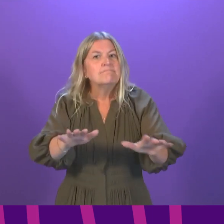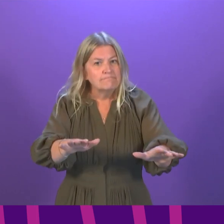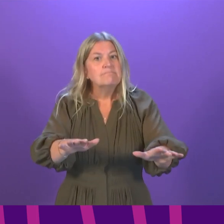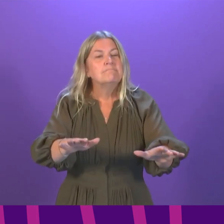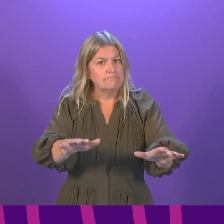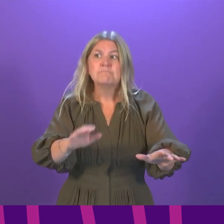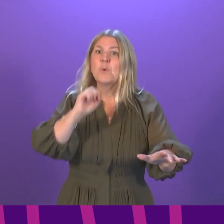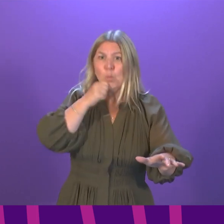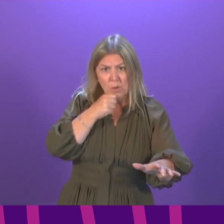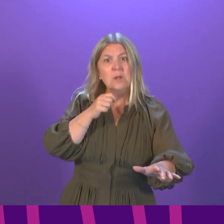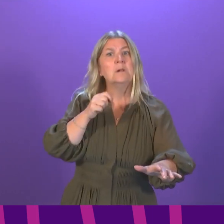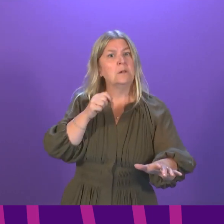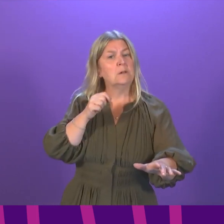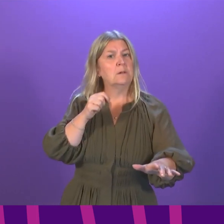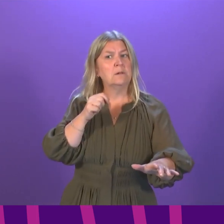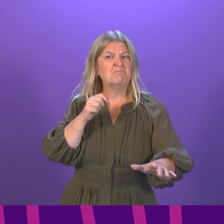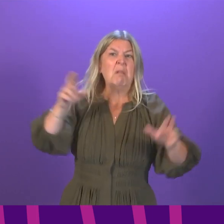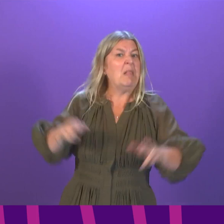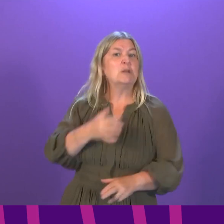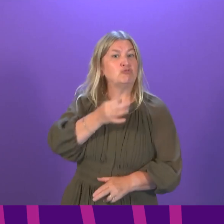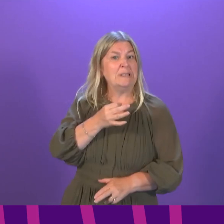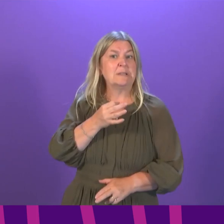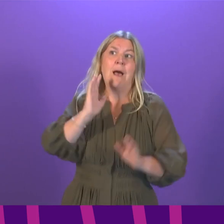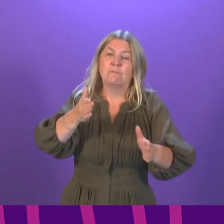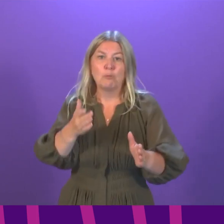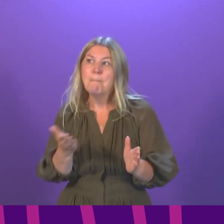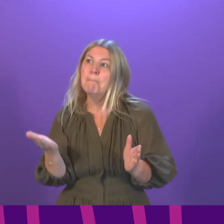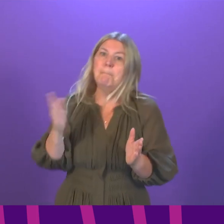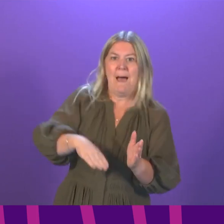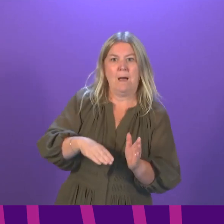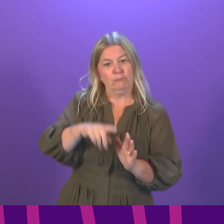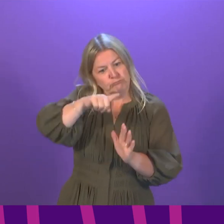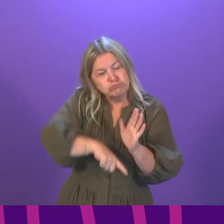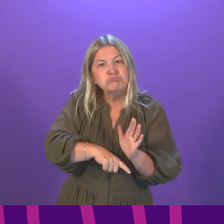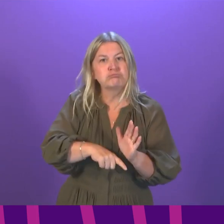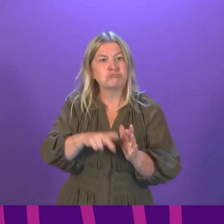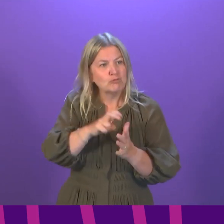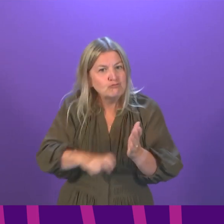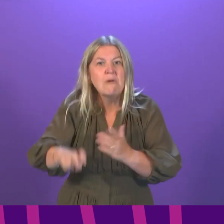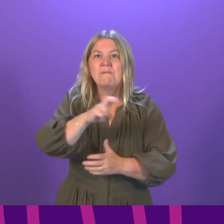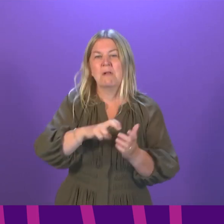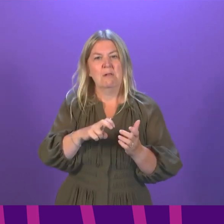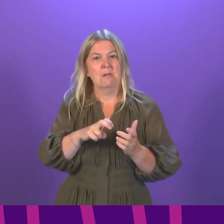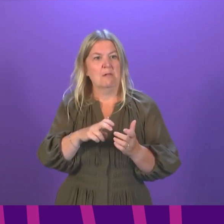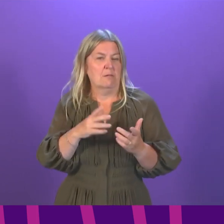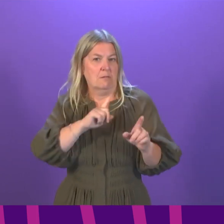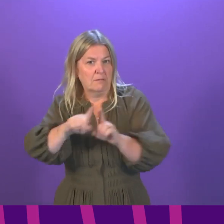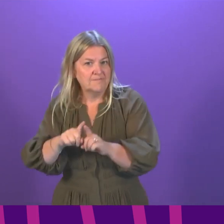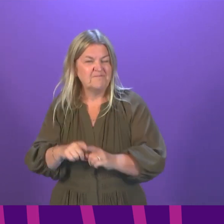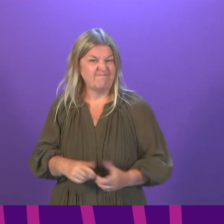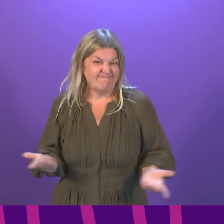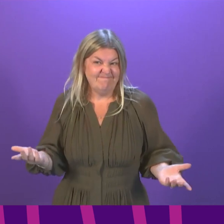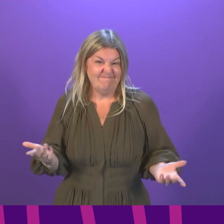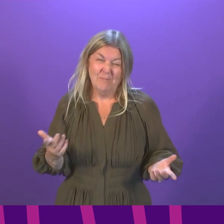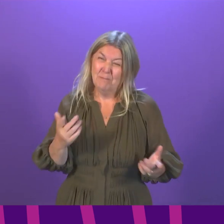we will minimise the risk of that being necessary. As First Minister, and no more so than over this last